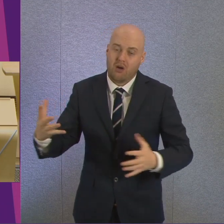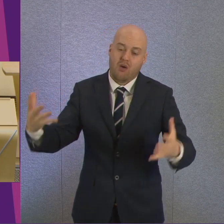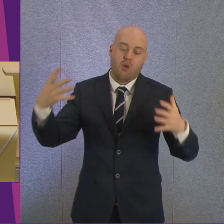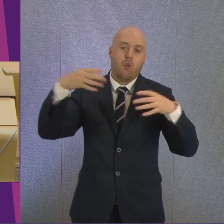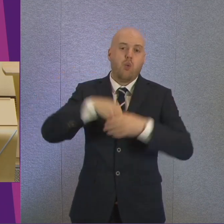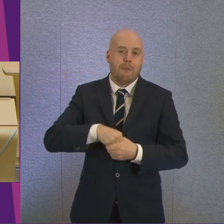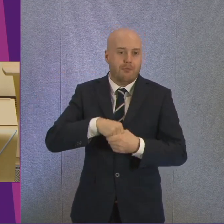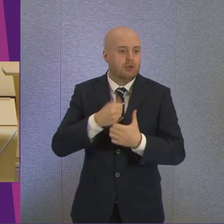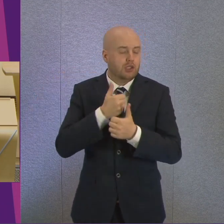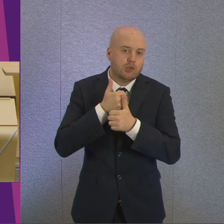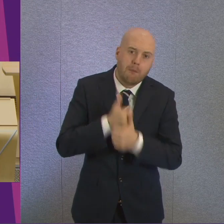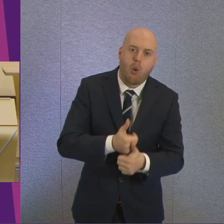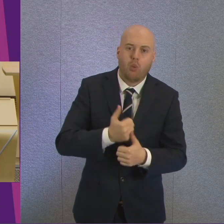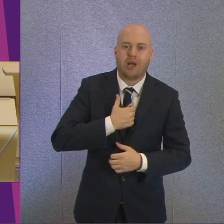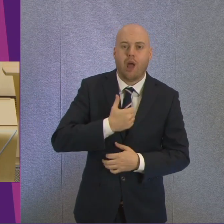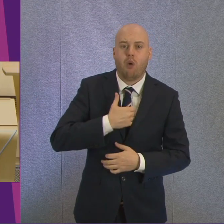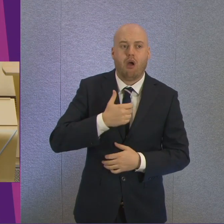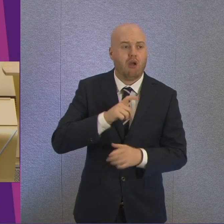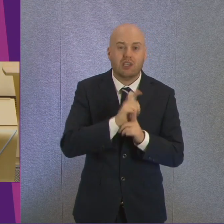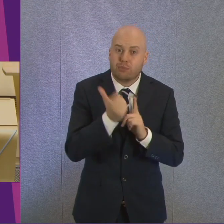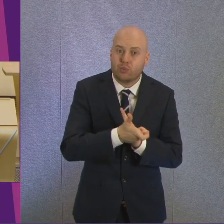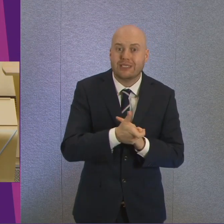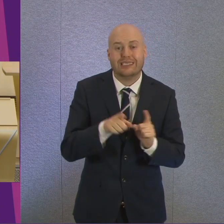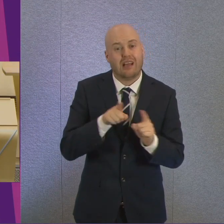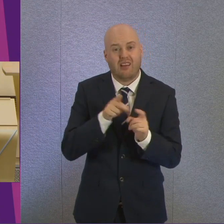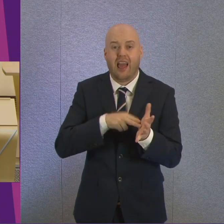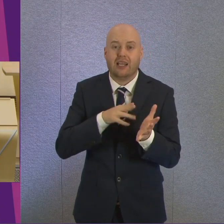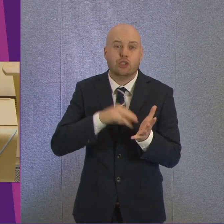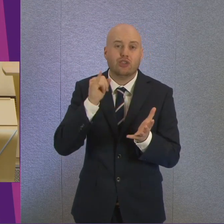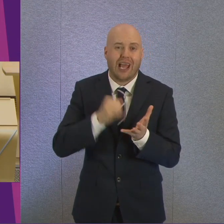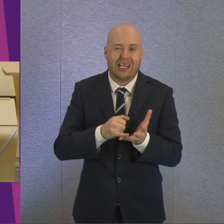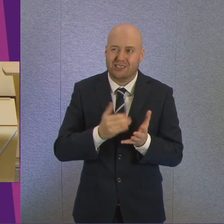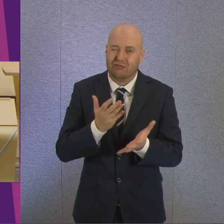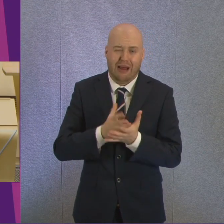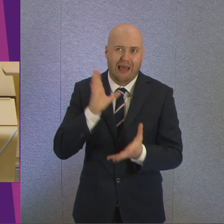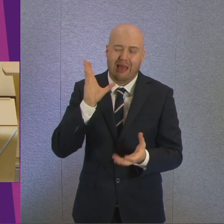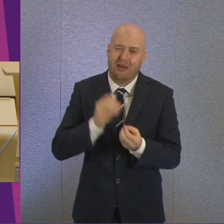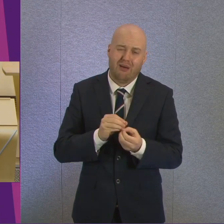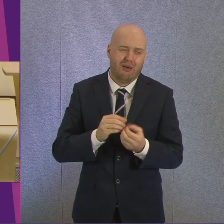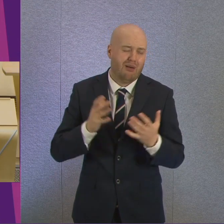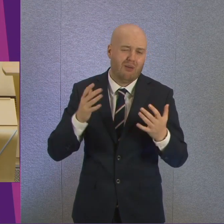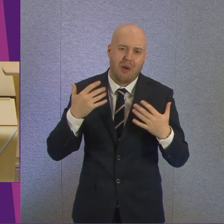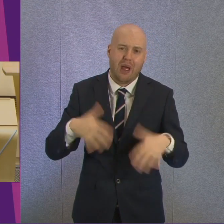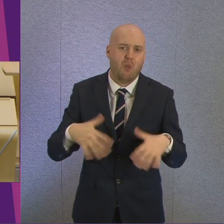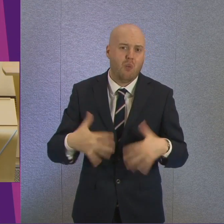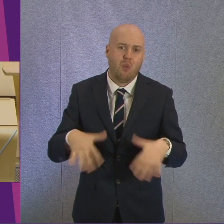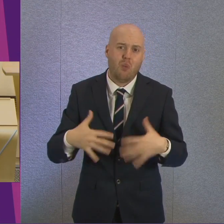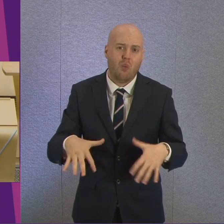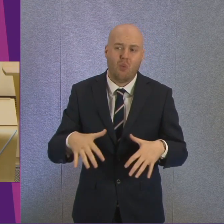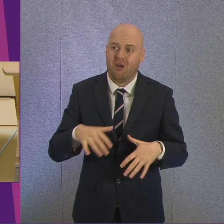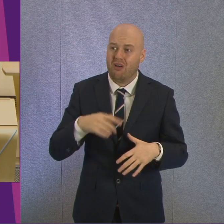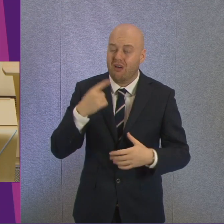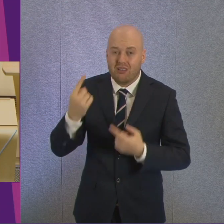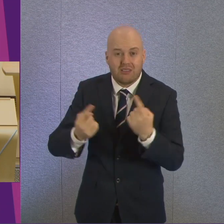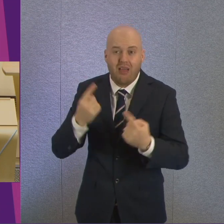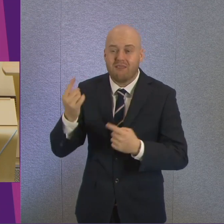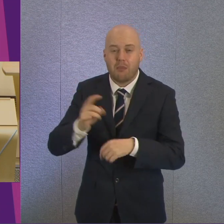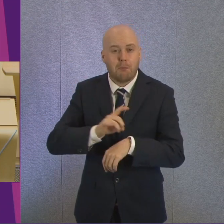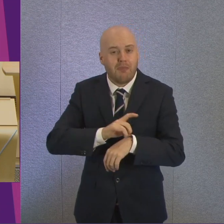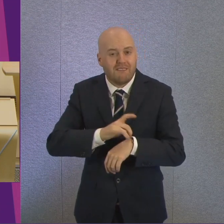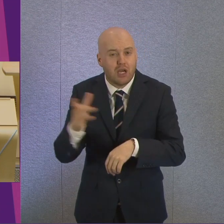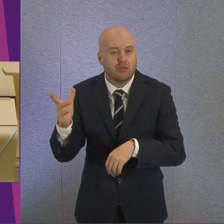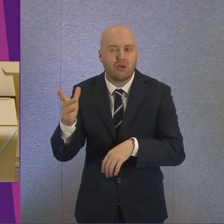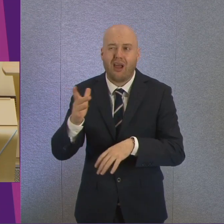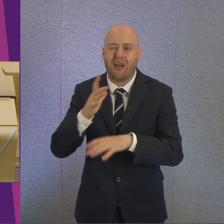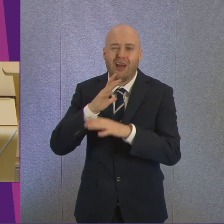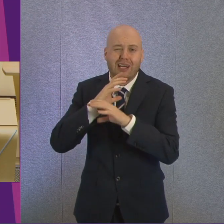are just some of what has been undertaken. All of this is testimony to the professionalism, the dedication and the sheer hard